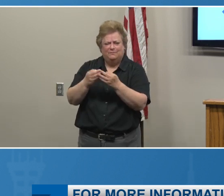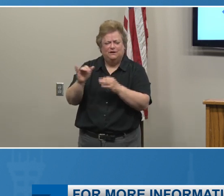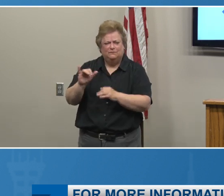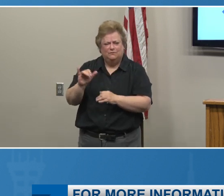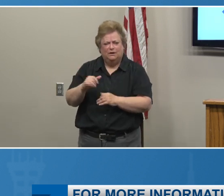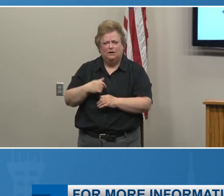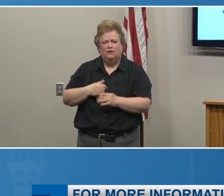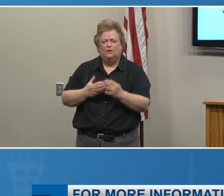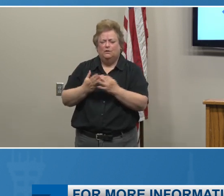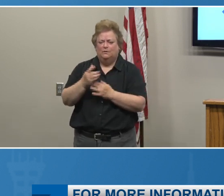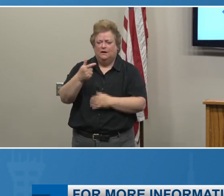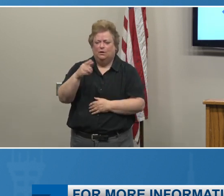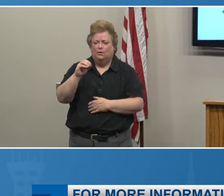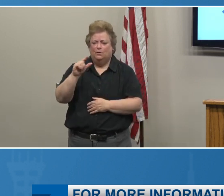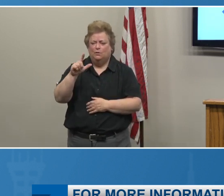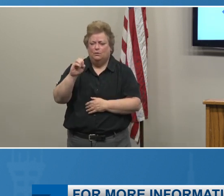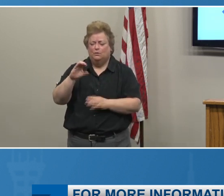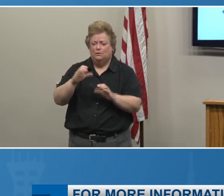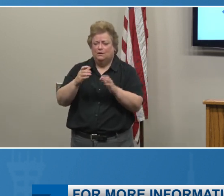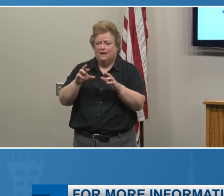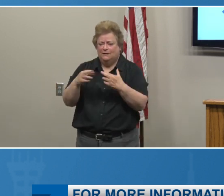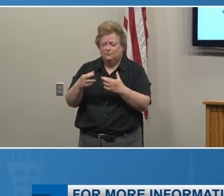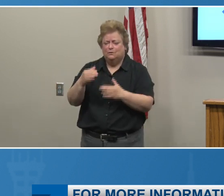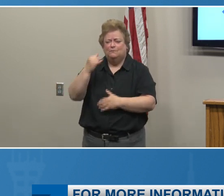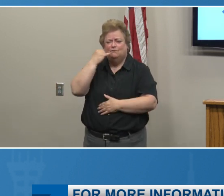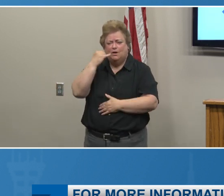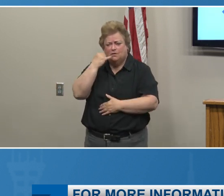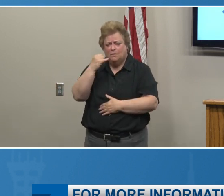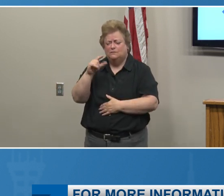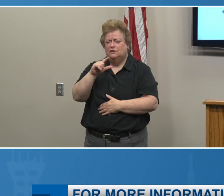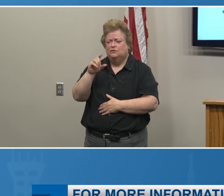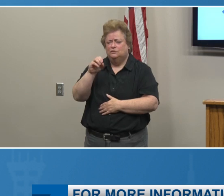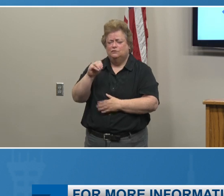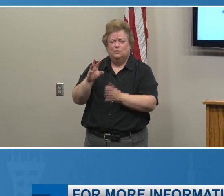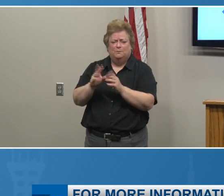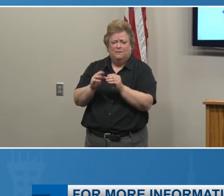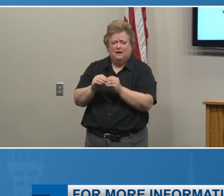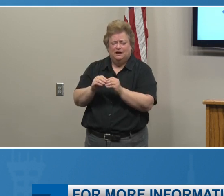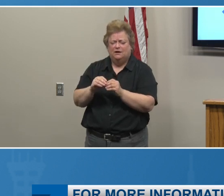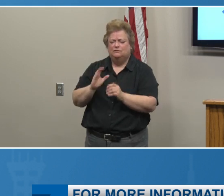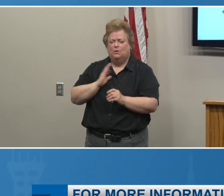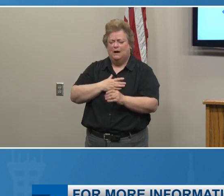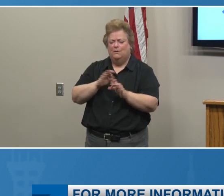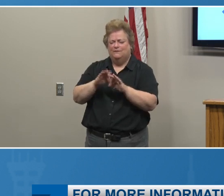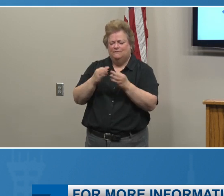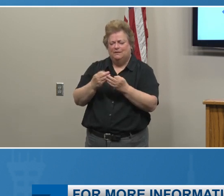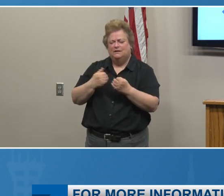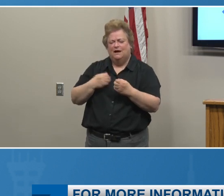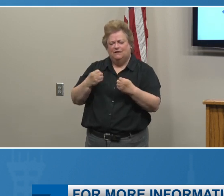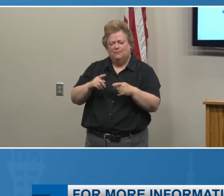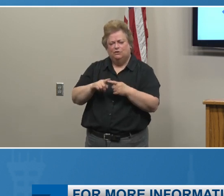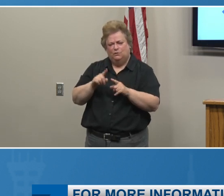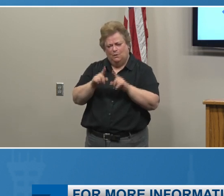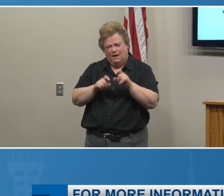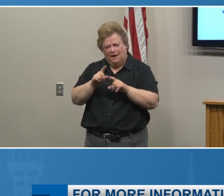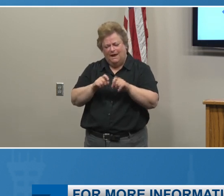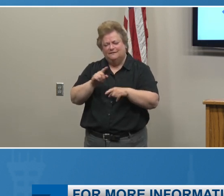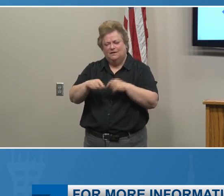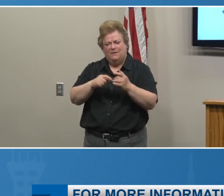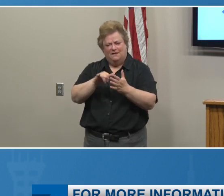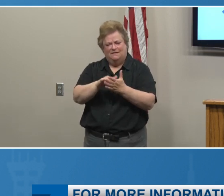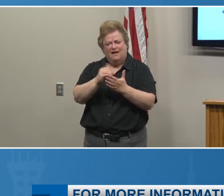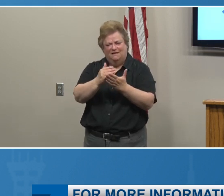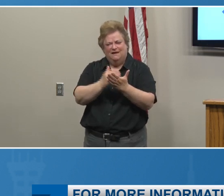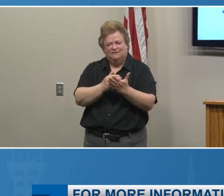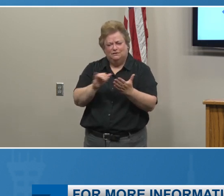through Google classroom phone calls and zoom meetings so that our families have an opportunity to ask questions about the lessons as